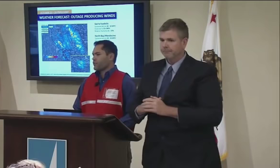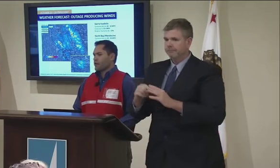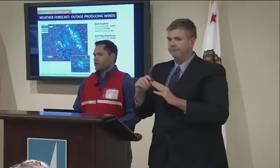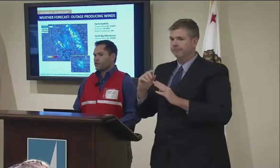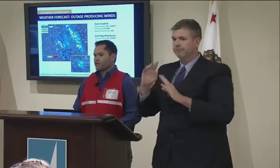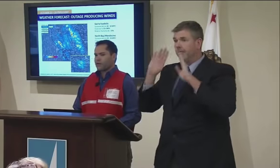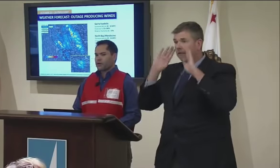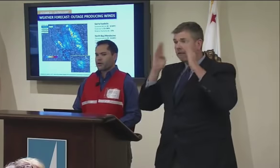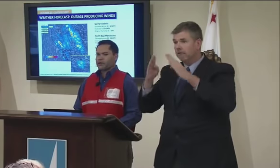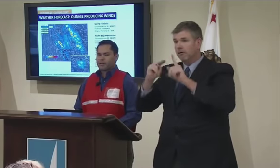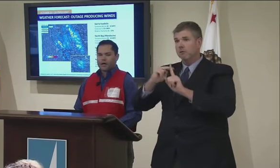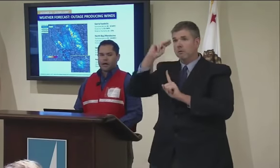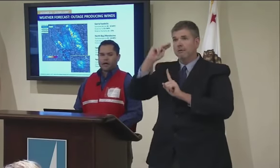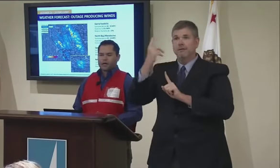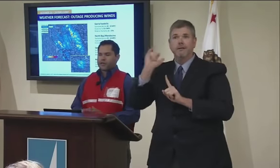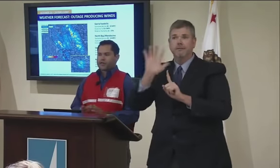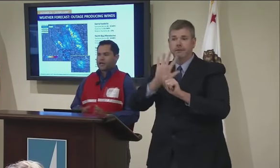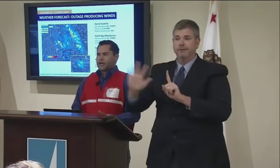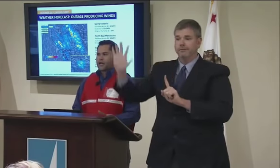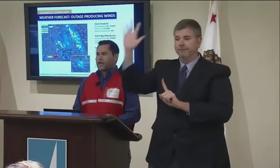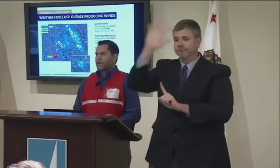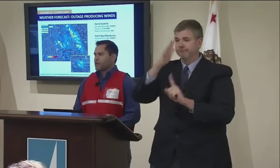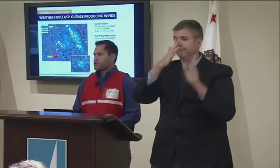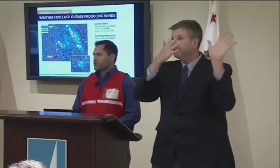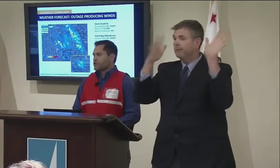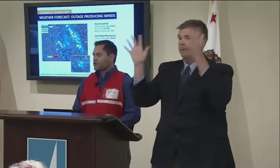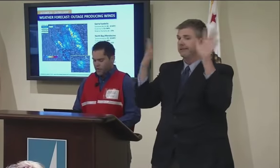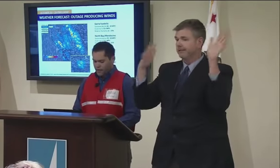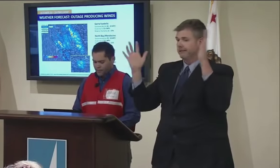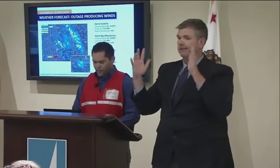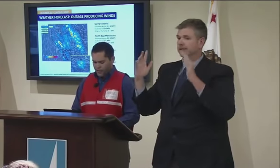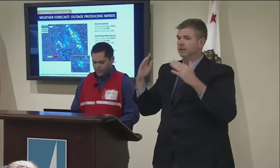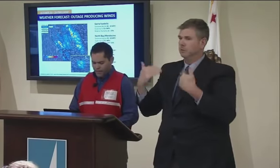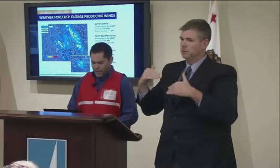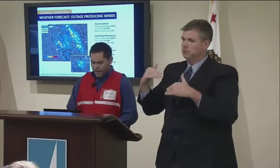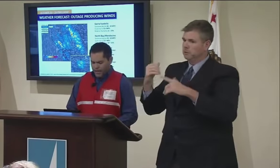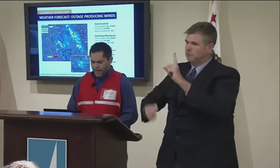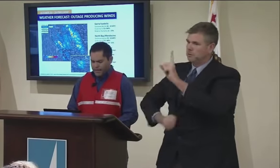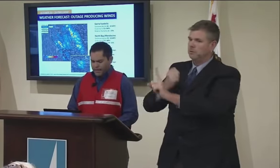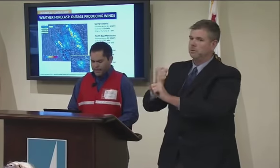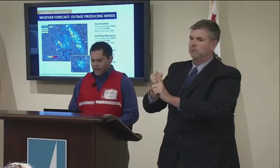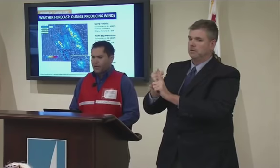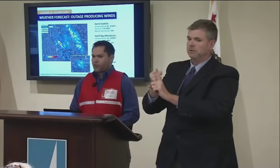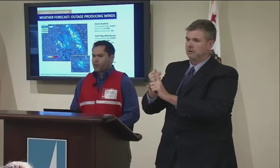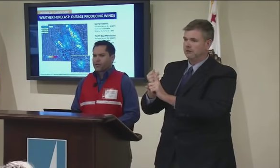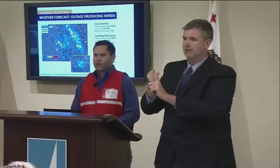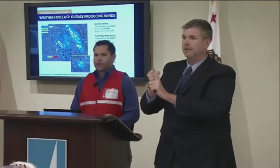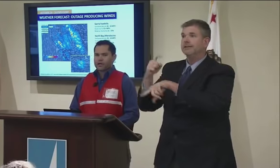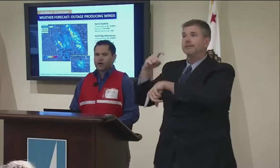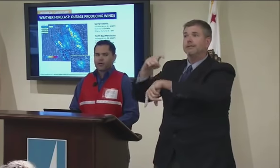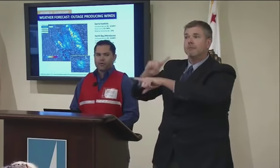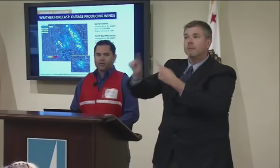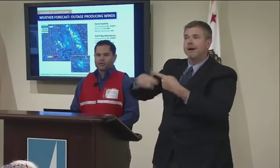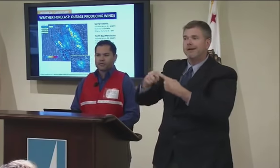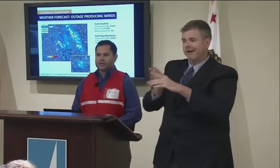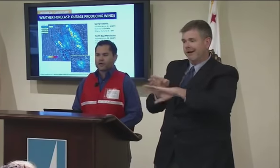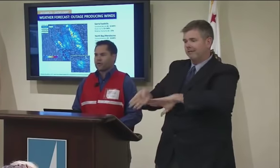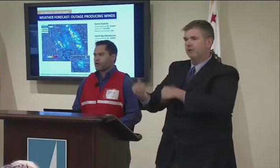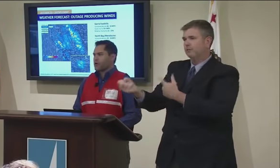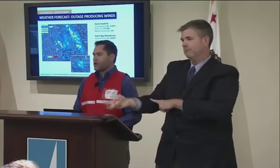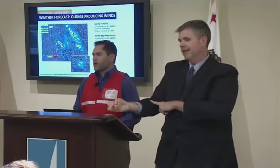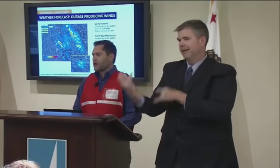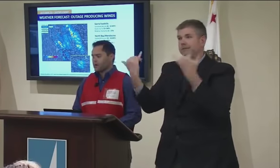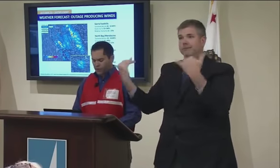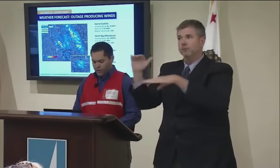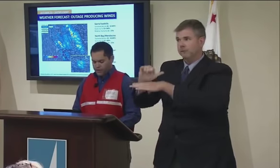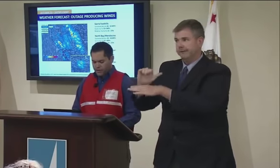for Northern California kind of in that 10 a.m. to noon time frame. And at that time, we'll be looking at our more than